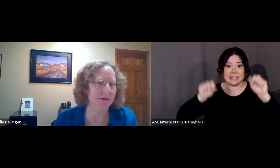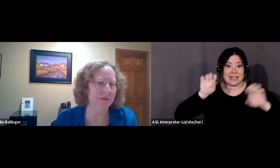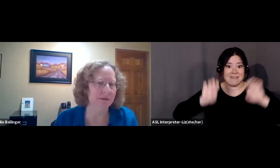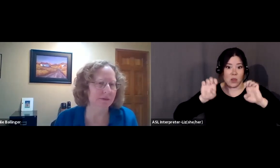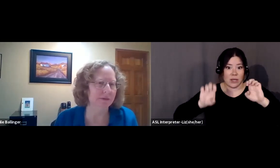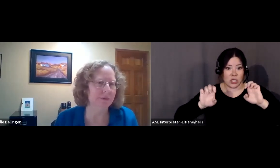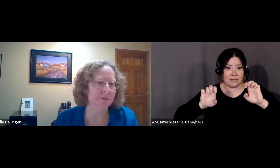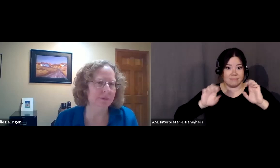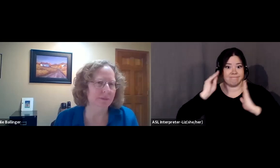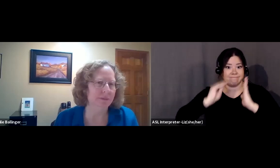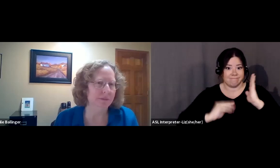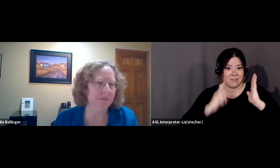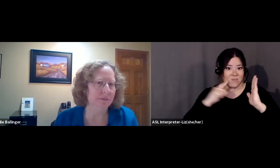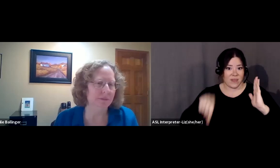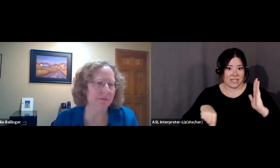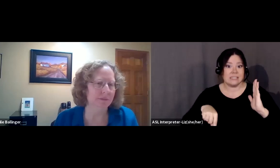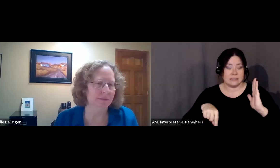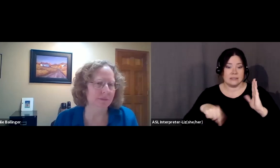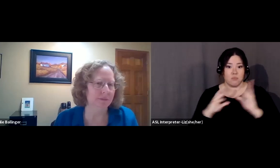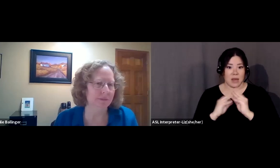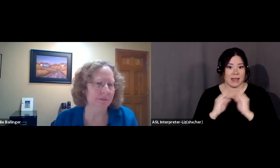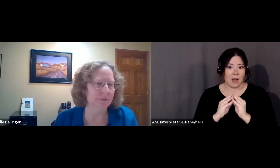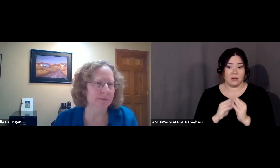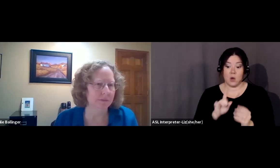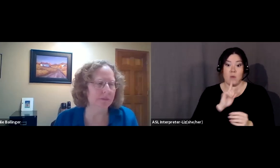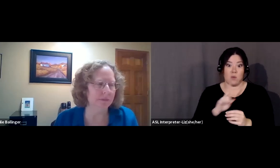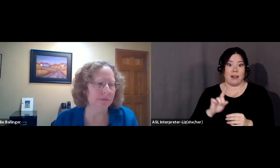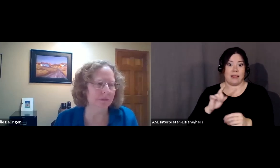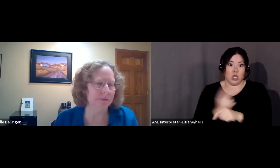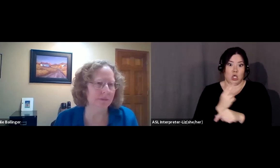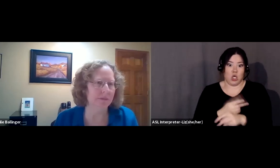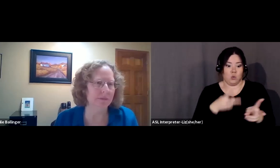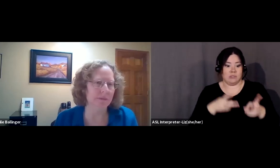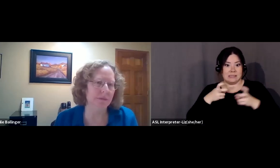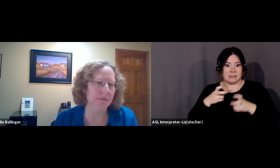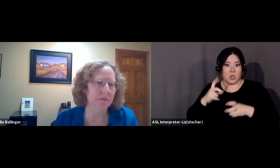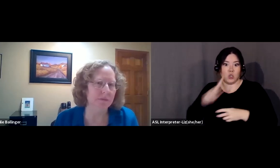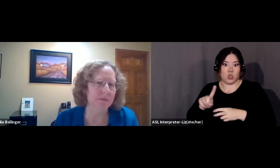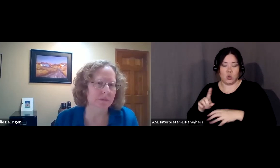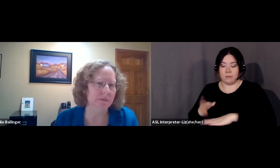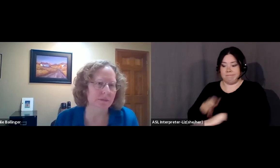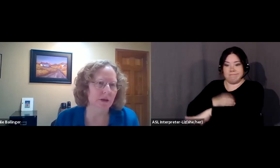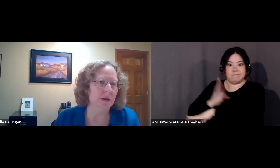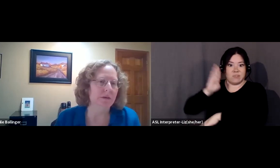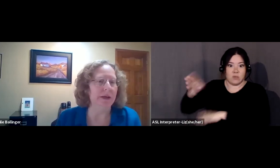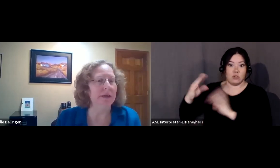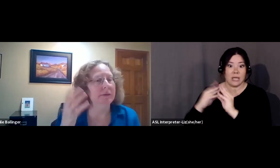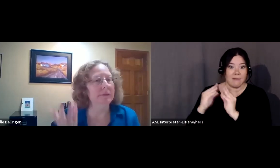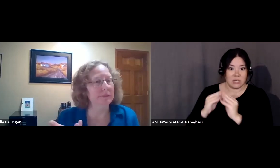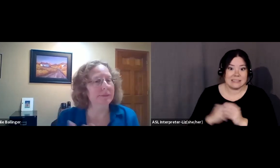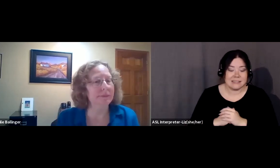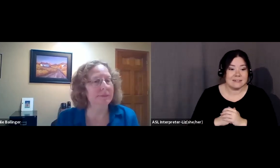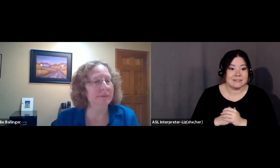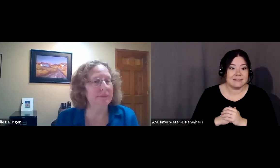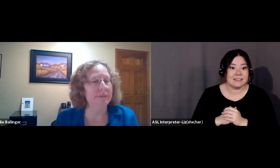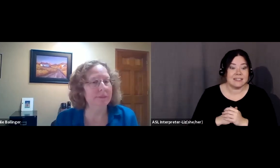this breakout. We really use that information to build upon future conferences. So I did put the link in